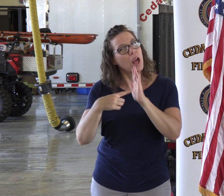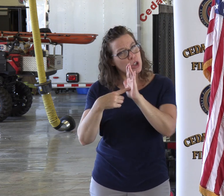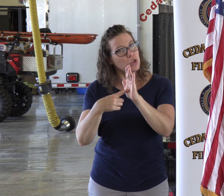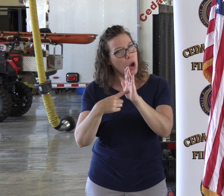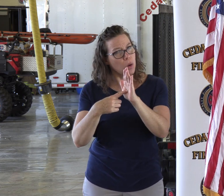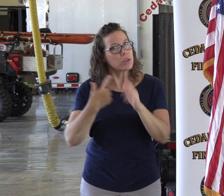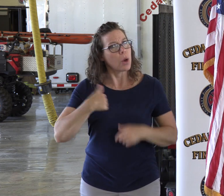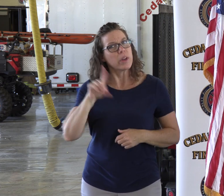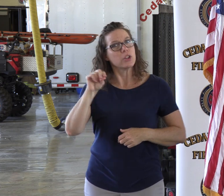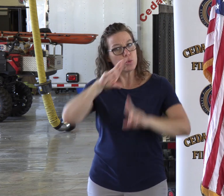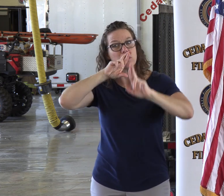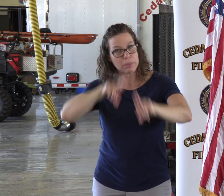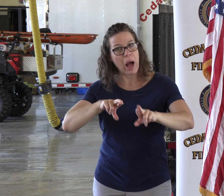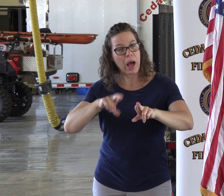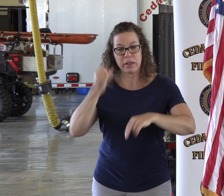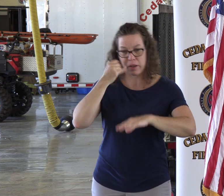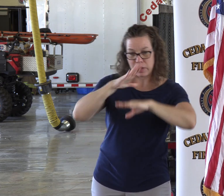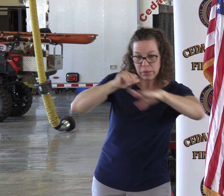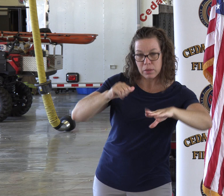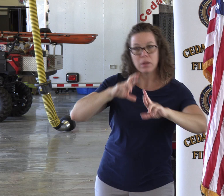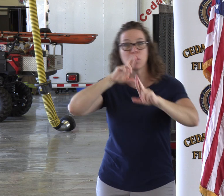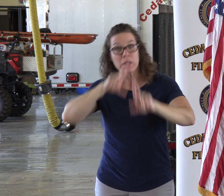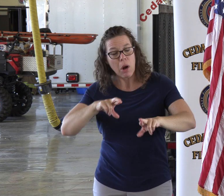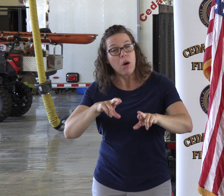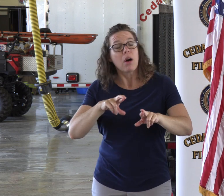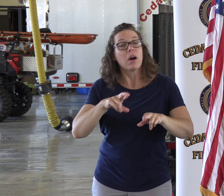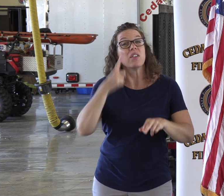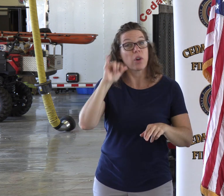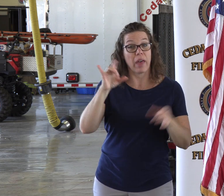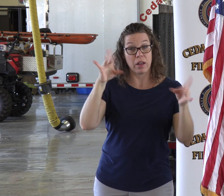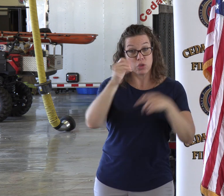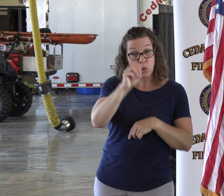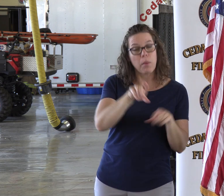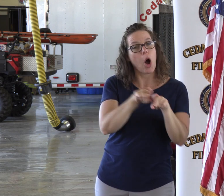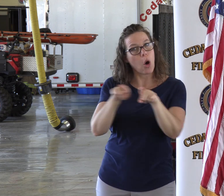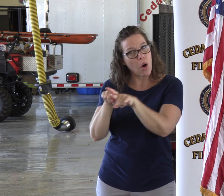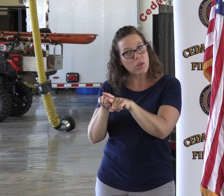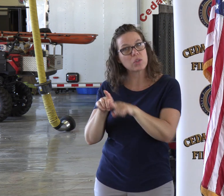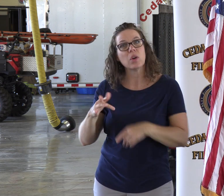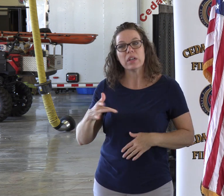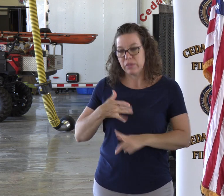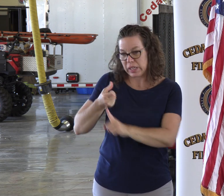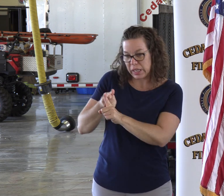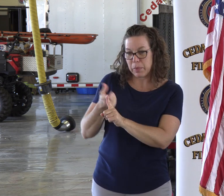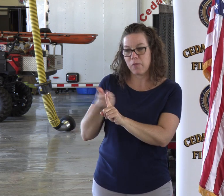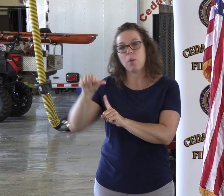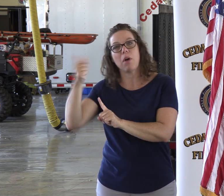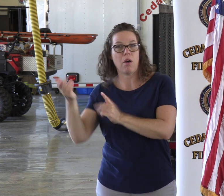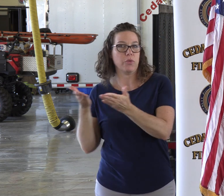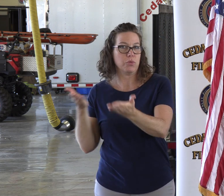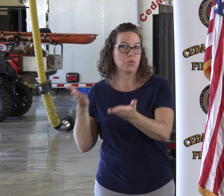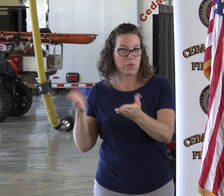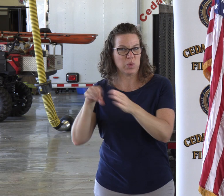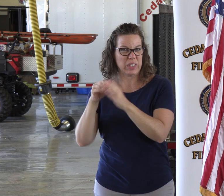we responding to the impact of the derecho, we are also feeling the impact on other services